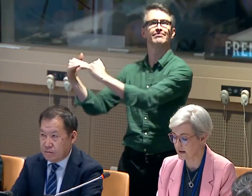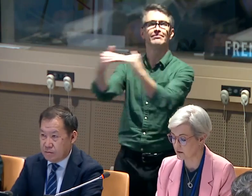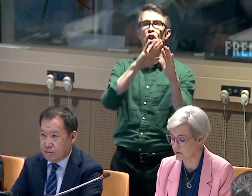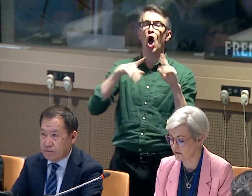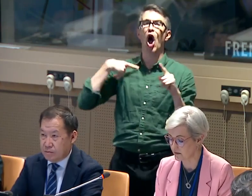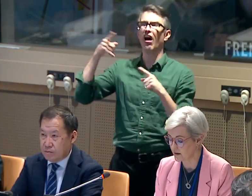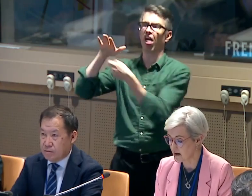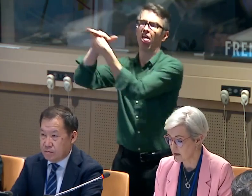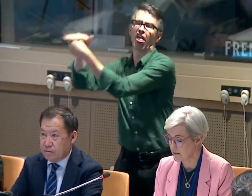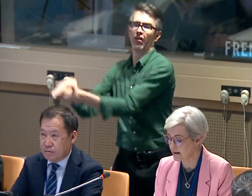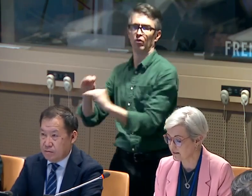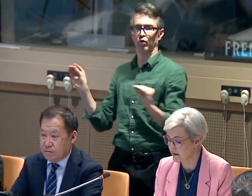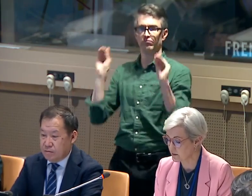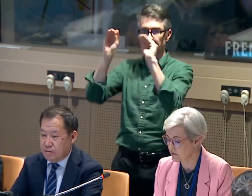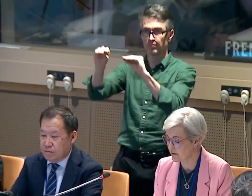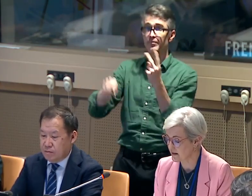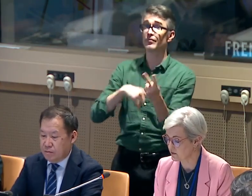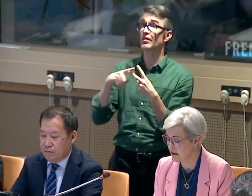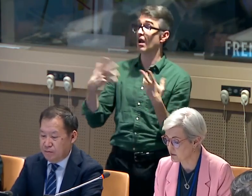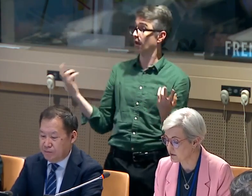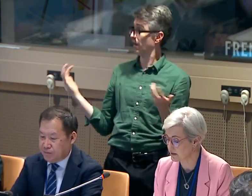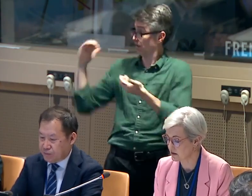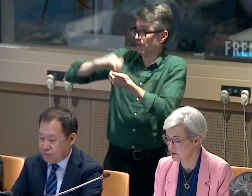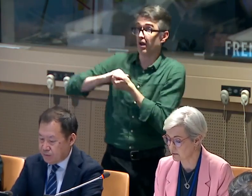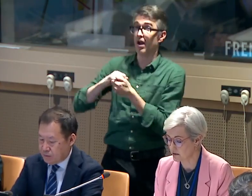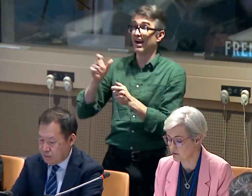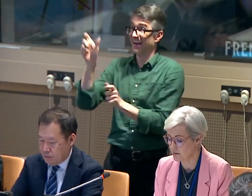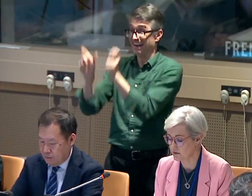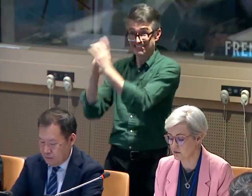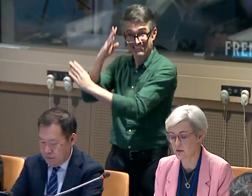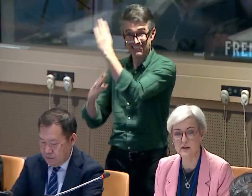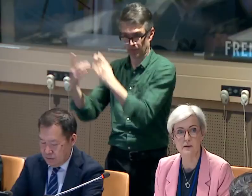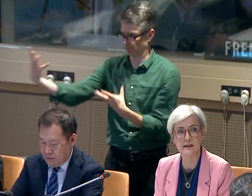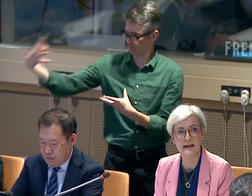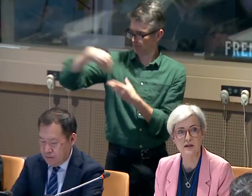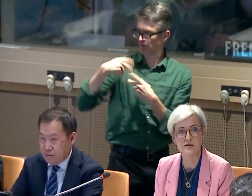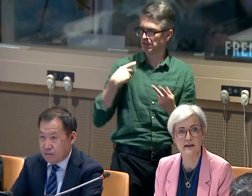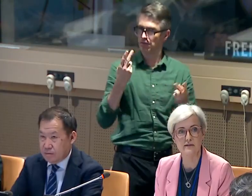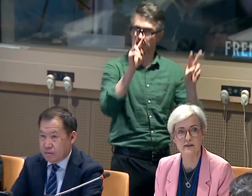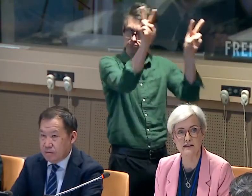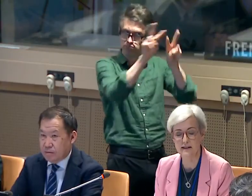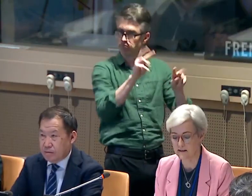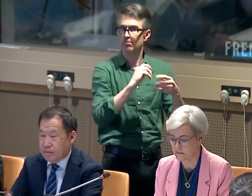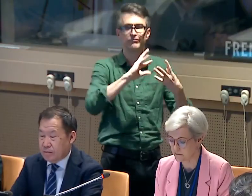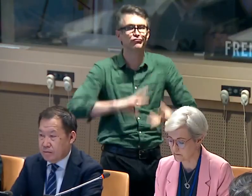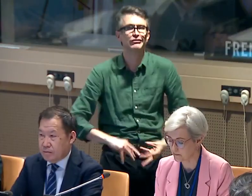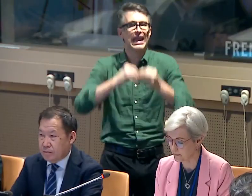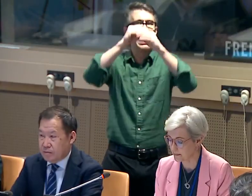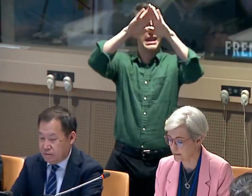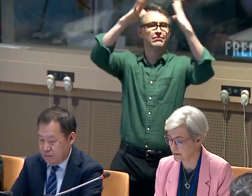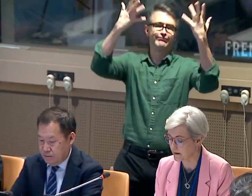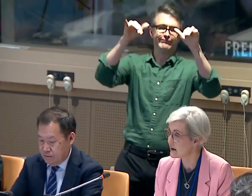on diagnosis. Make assessment results reusable across programs to avoid duplication and fatigue.